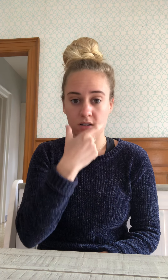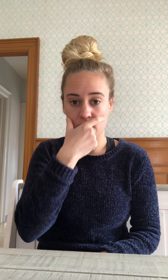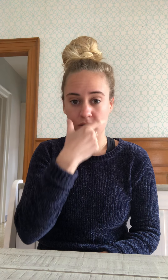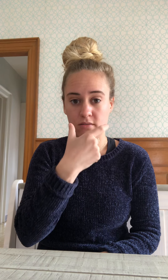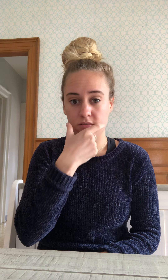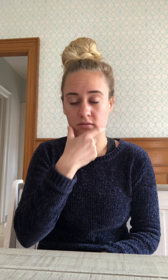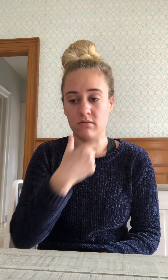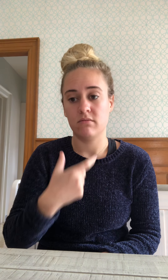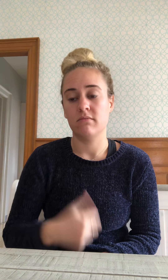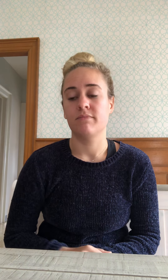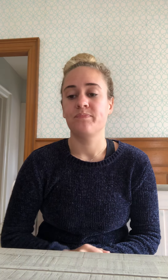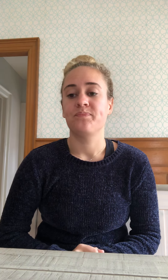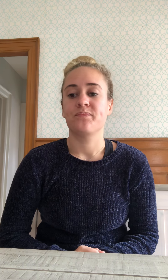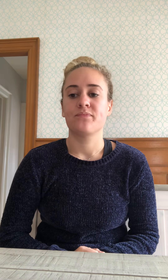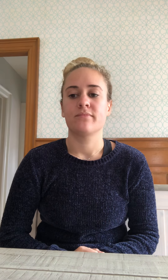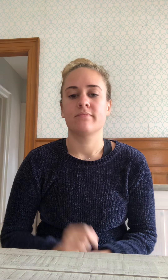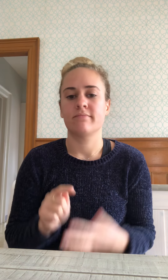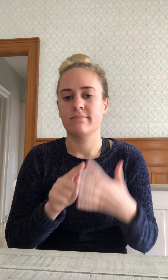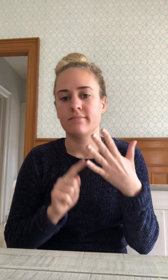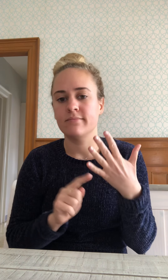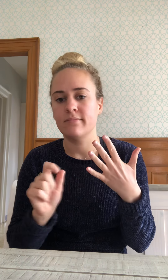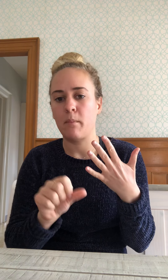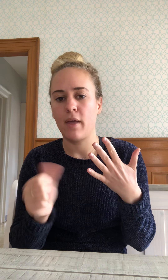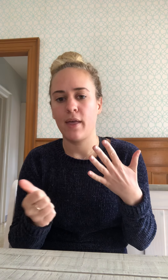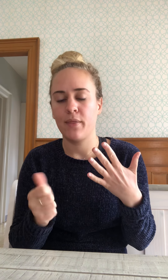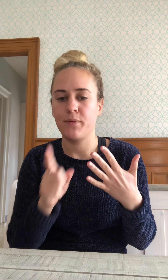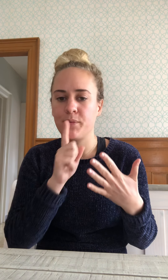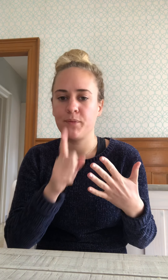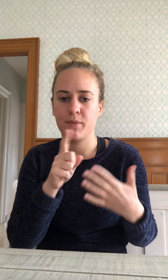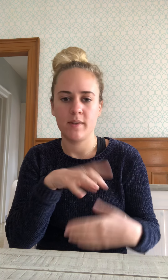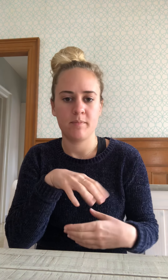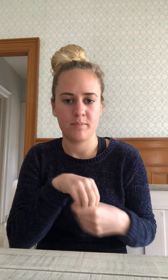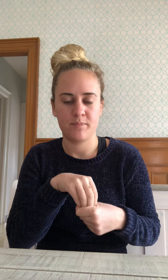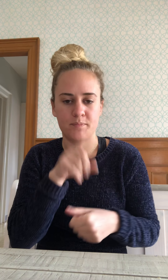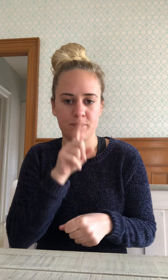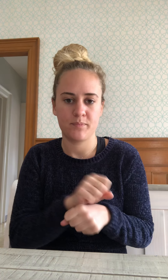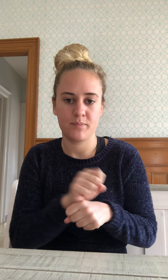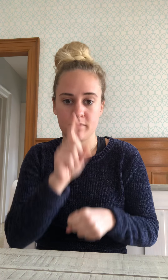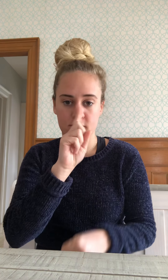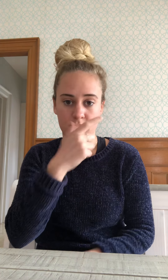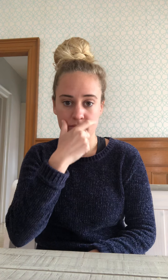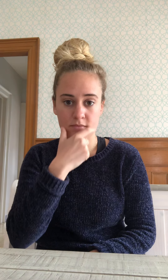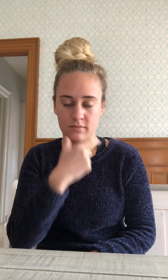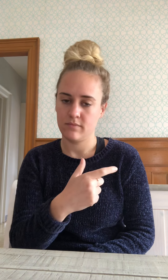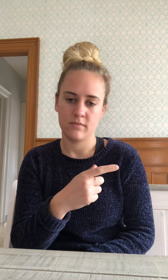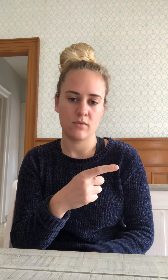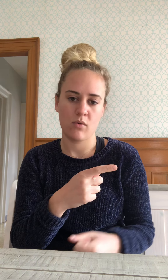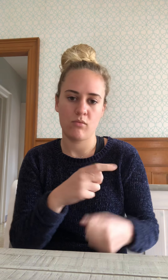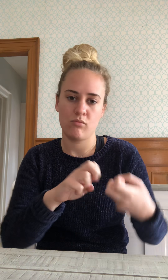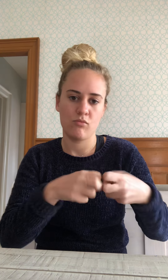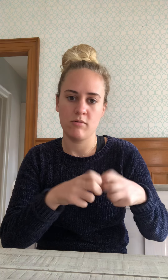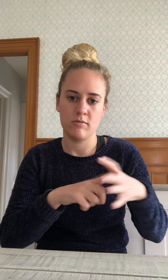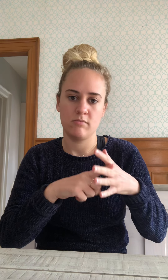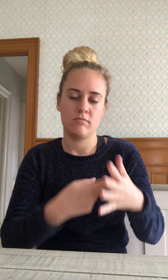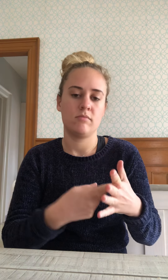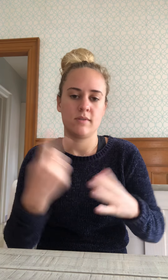Some of these other things are a little bit more built into the denture, so there would be a problem from day one, like the triangular spaces